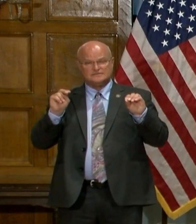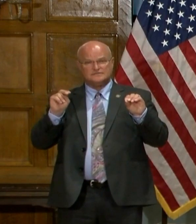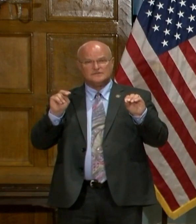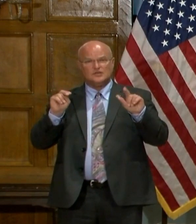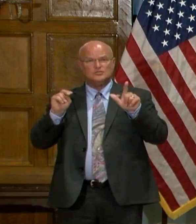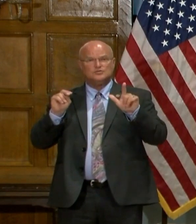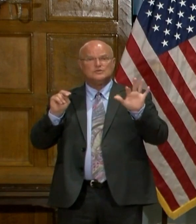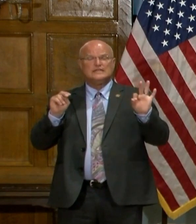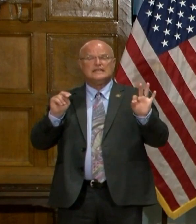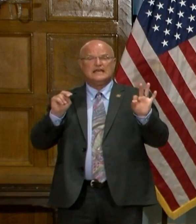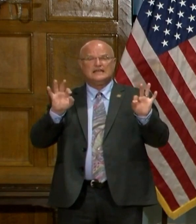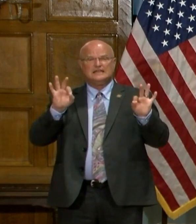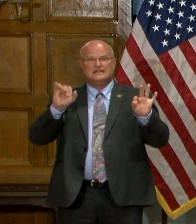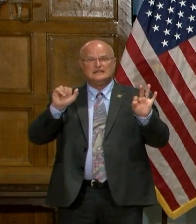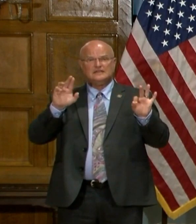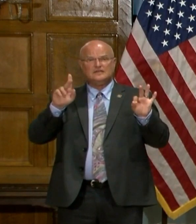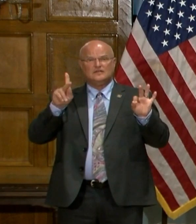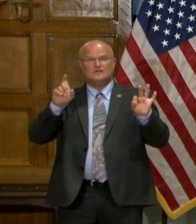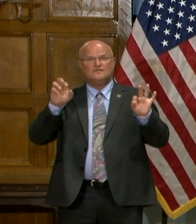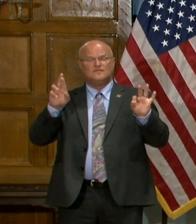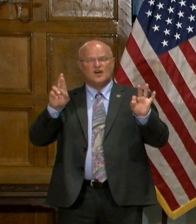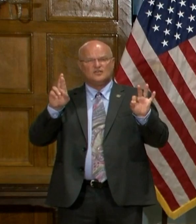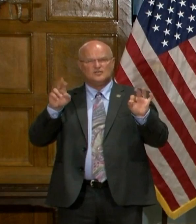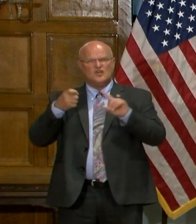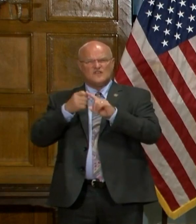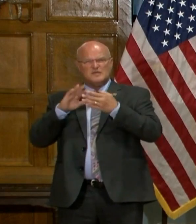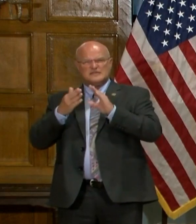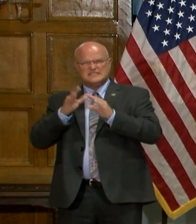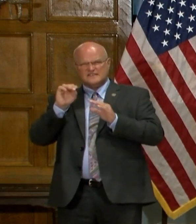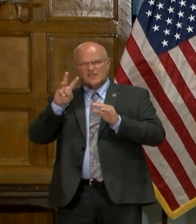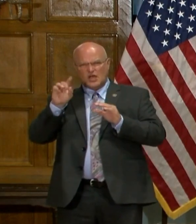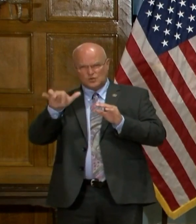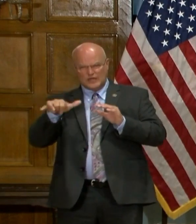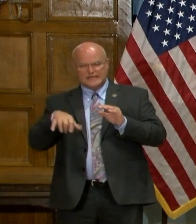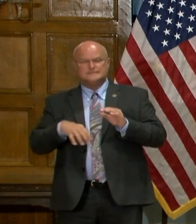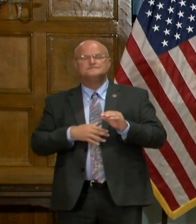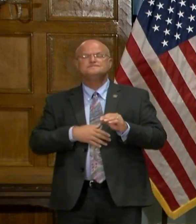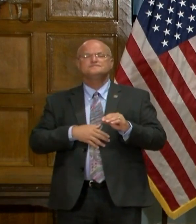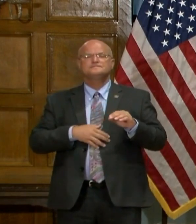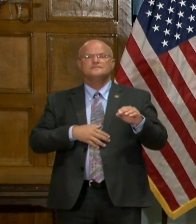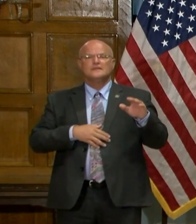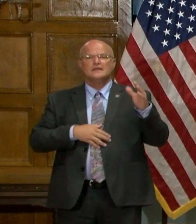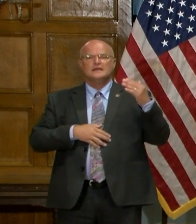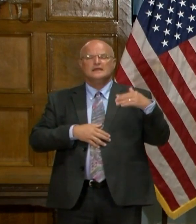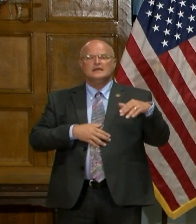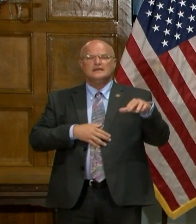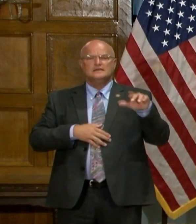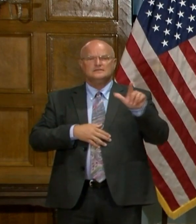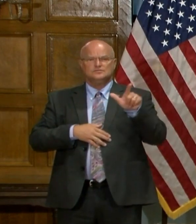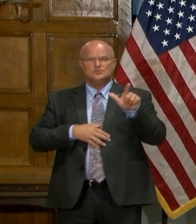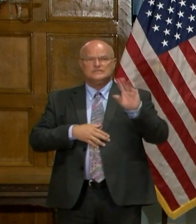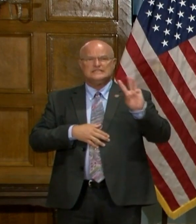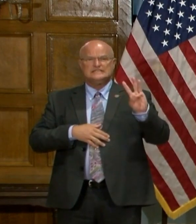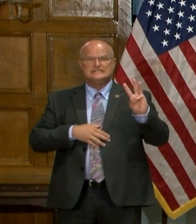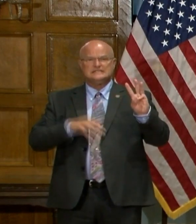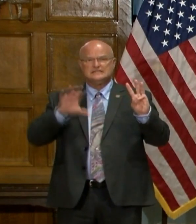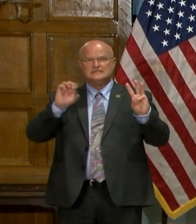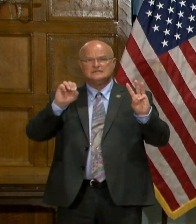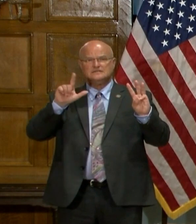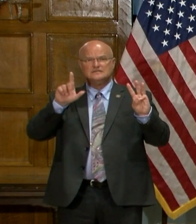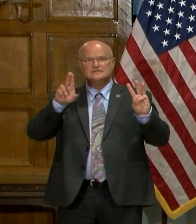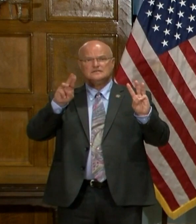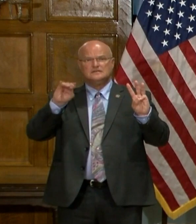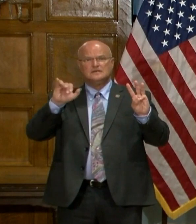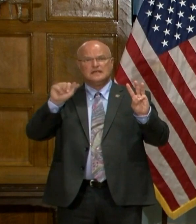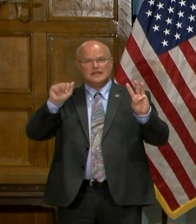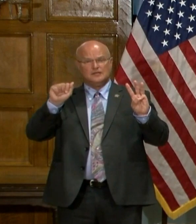had 29 from Faulkner County, mostly from the city of Conway. And we had 26 from Columbia